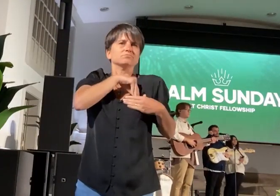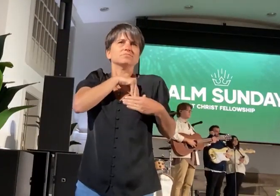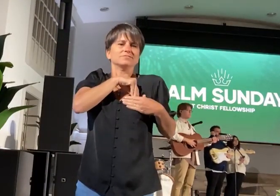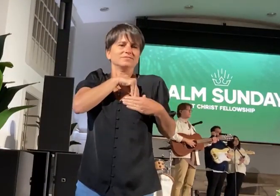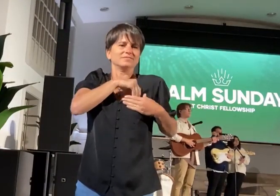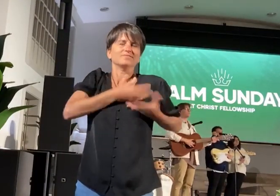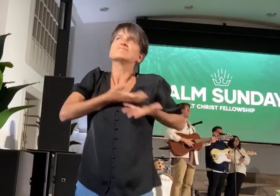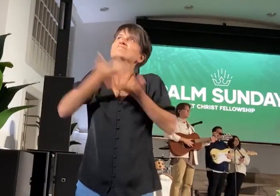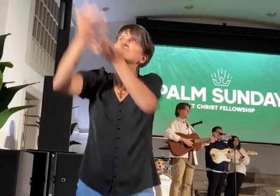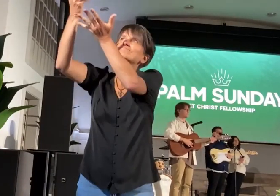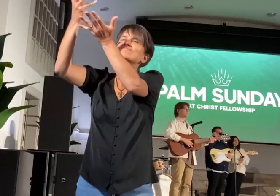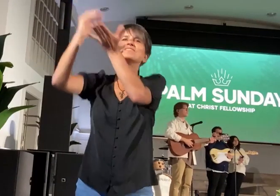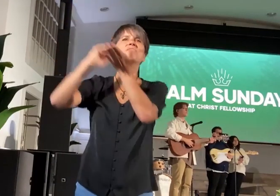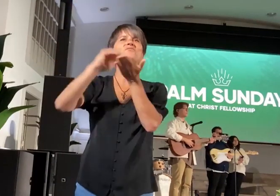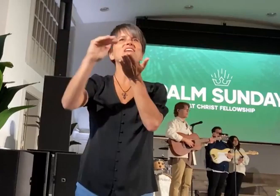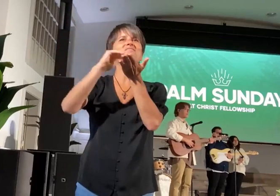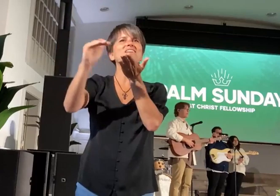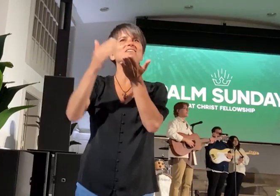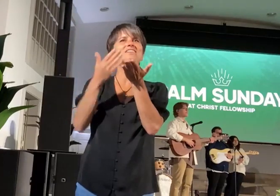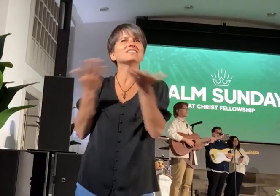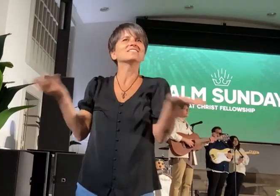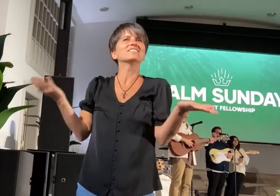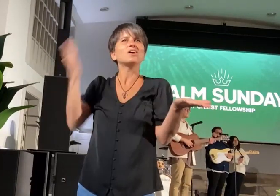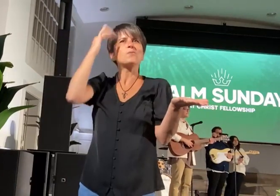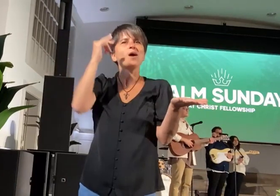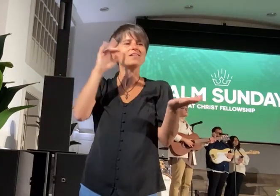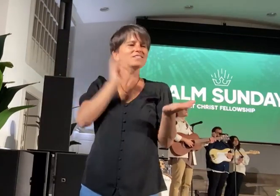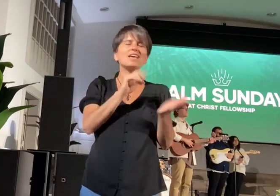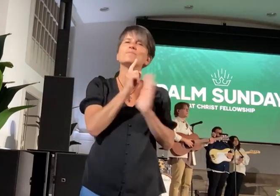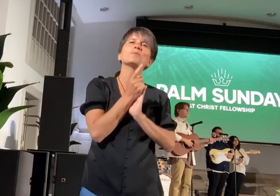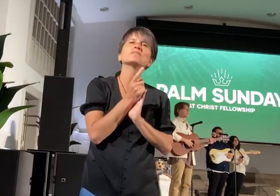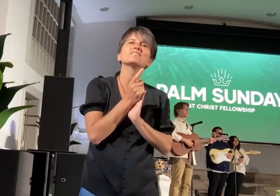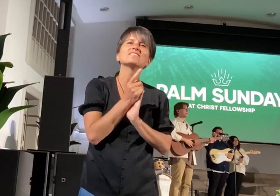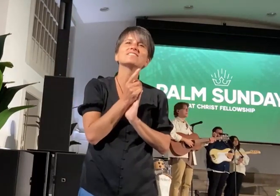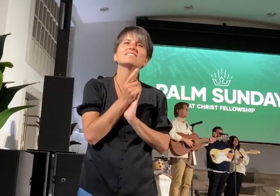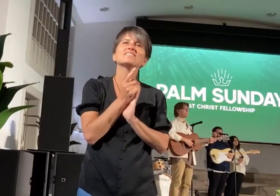can be forgiven. Because of what Jesus did in that moment.